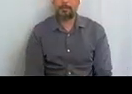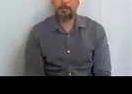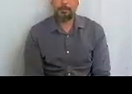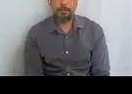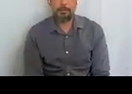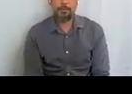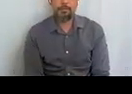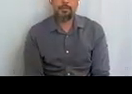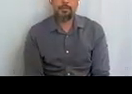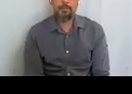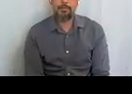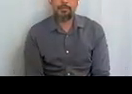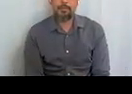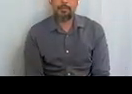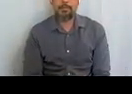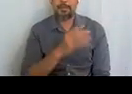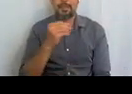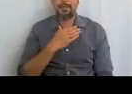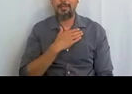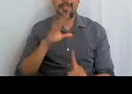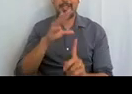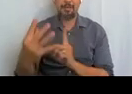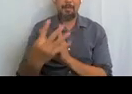And mods, if you could just spotlight Berto for me.